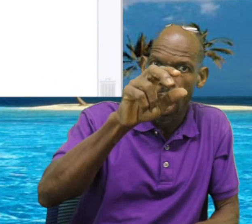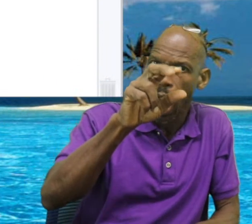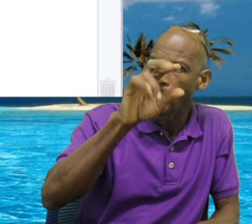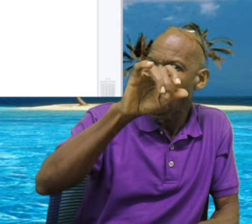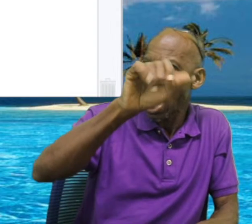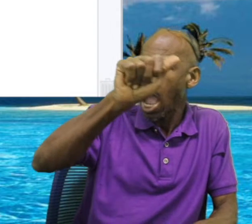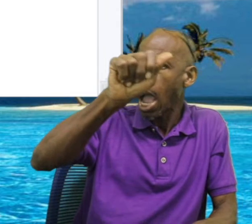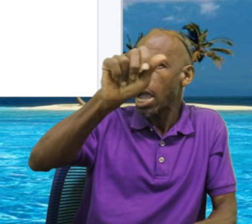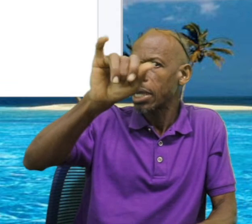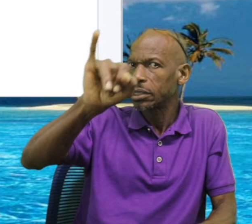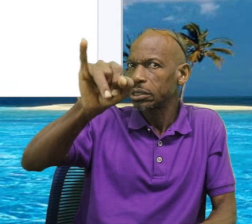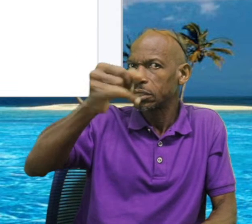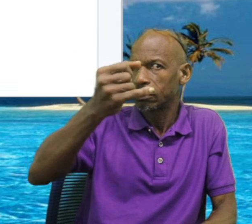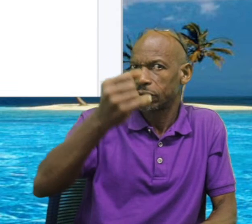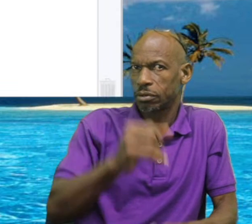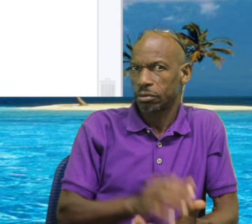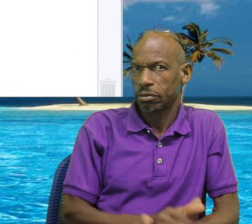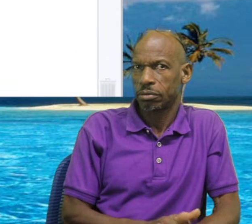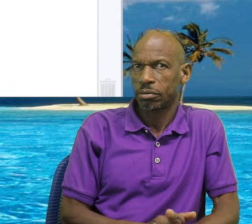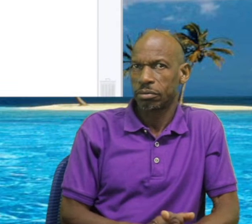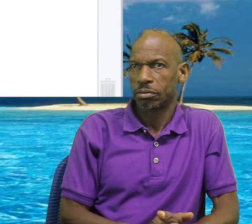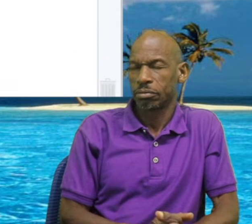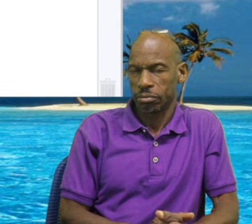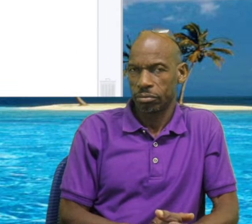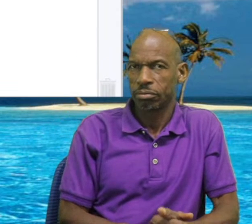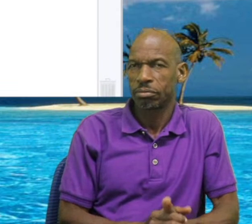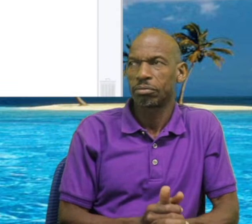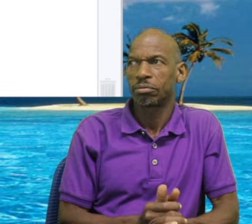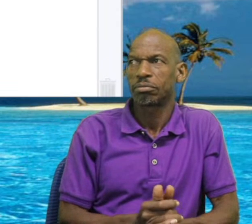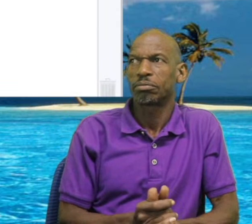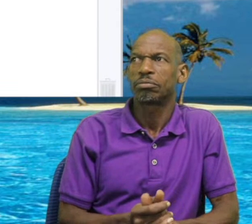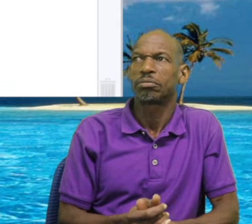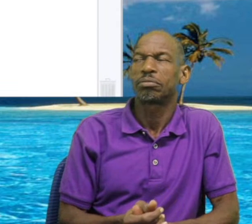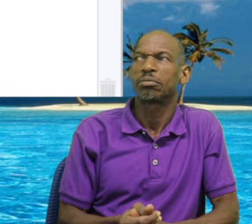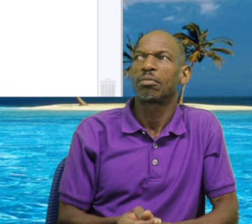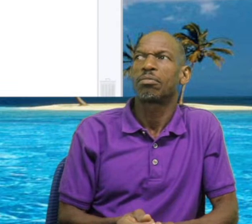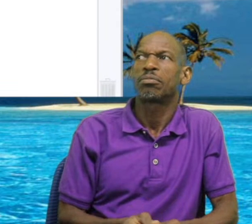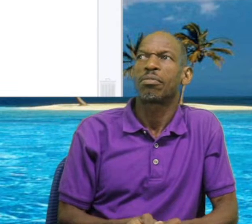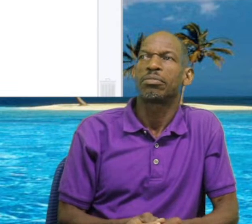to make my sentence to talk about Peter. I'm going back again.